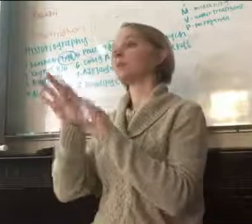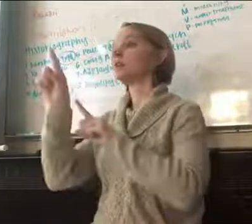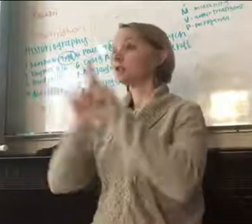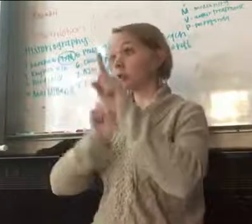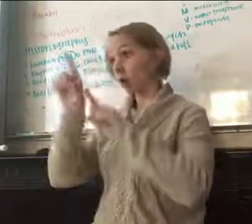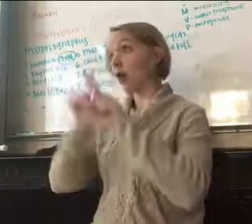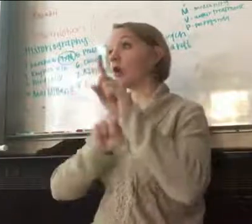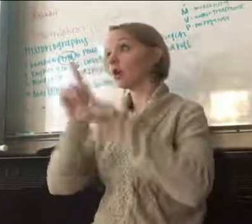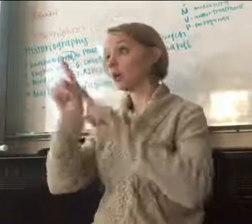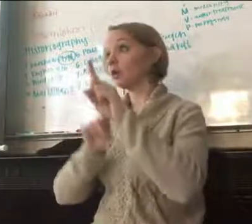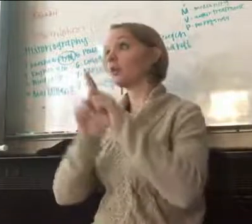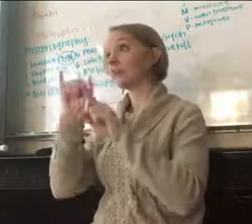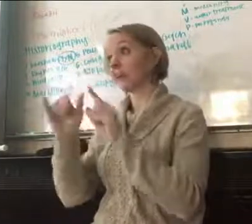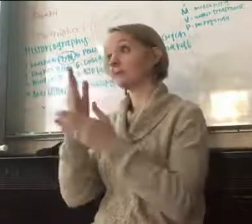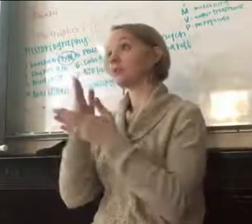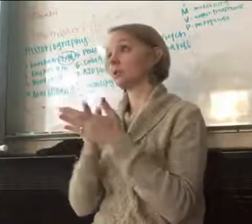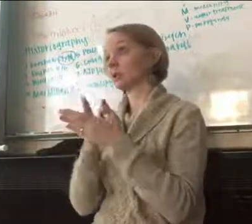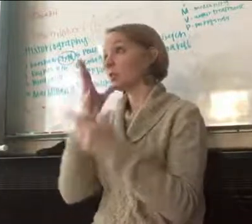women's section.